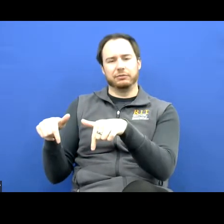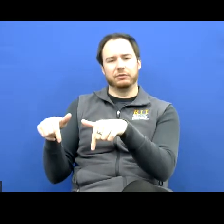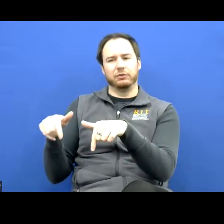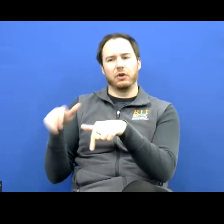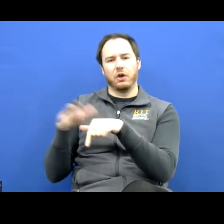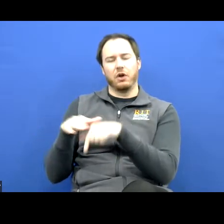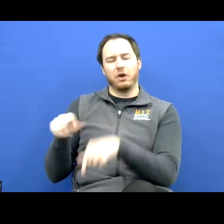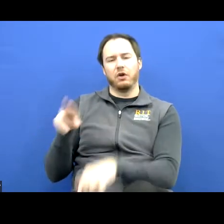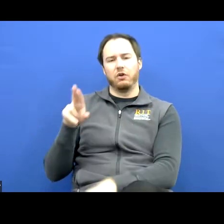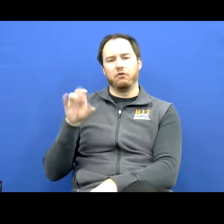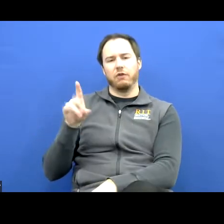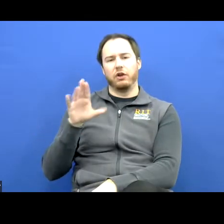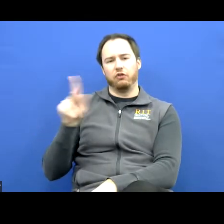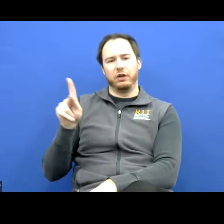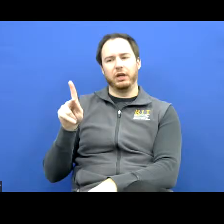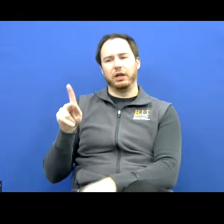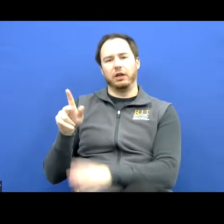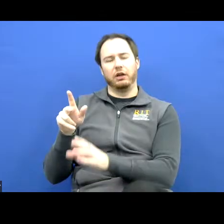Creek